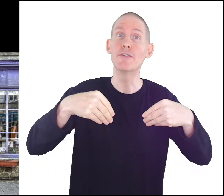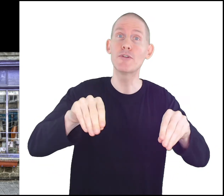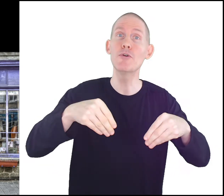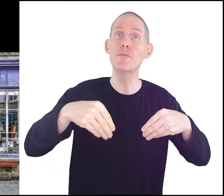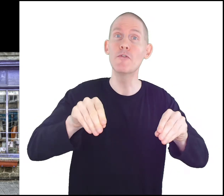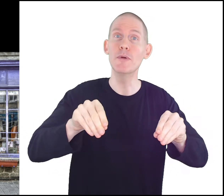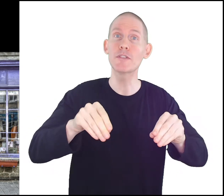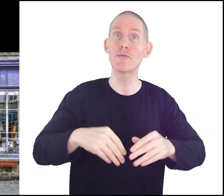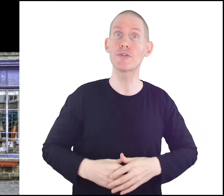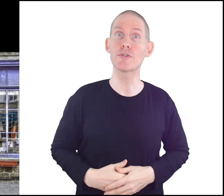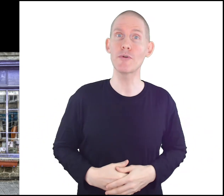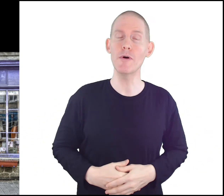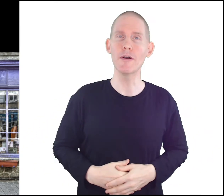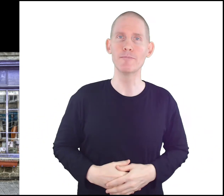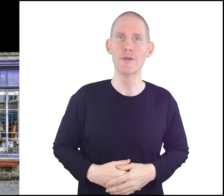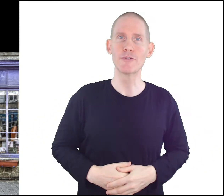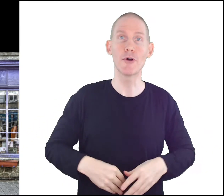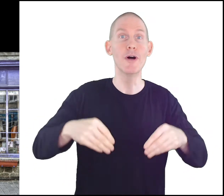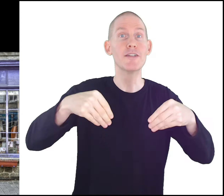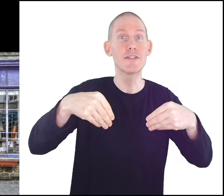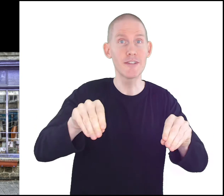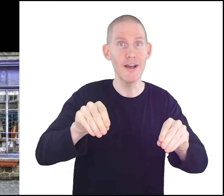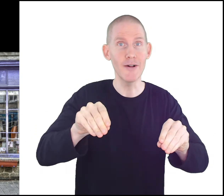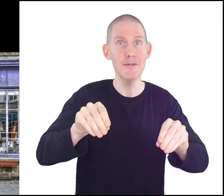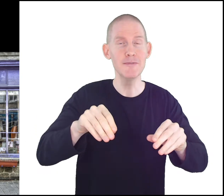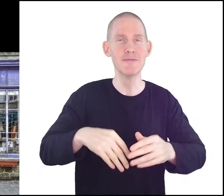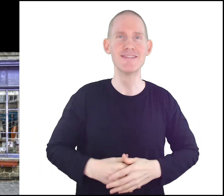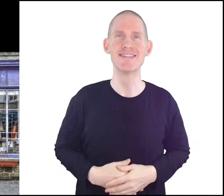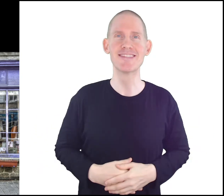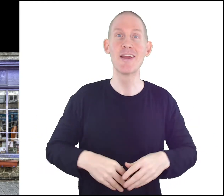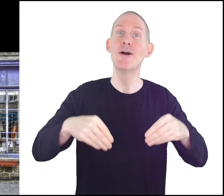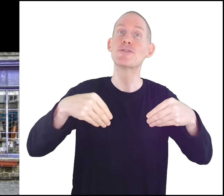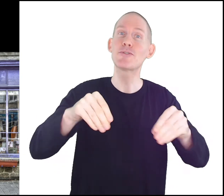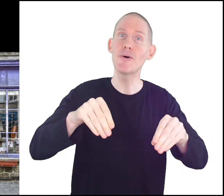2 movements for store. So sell, store.